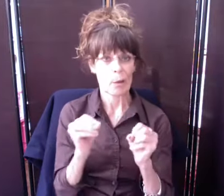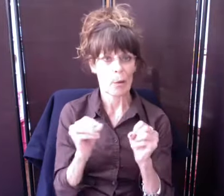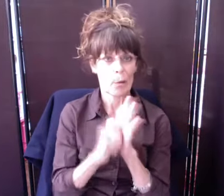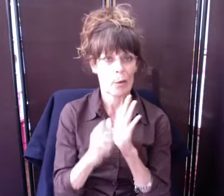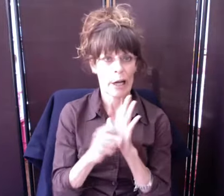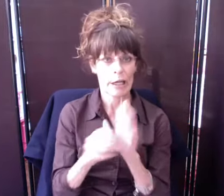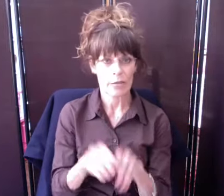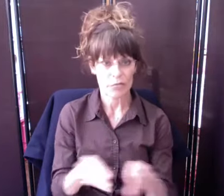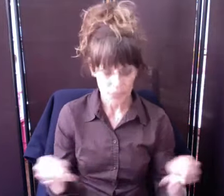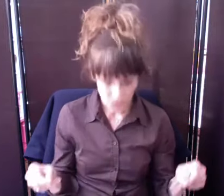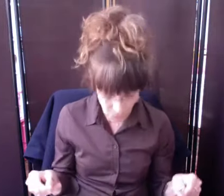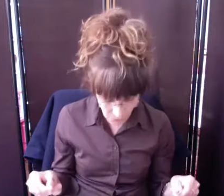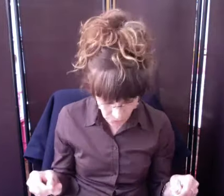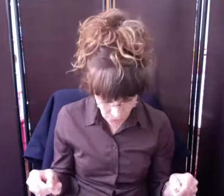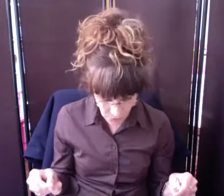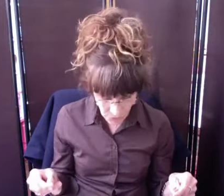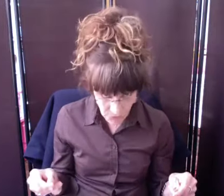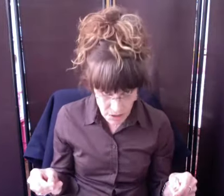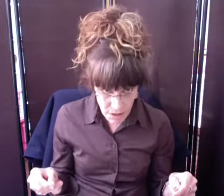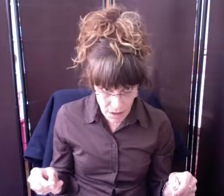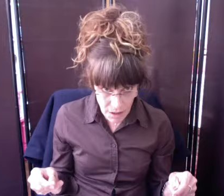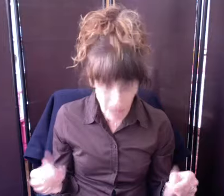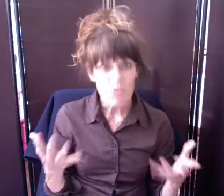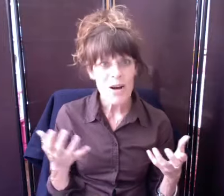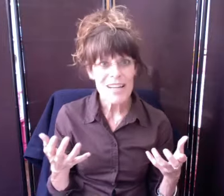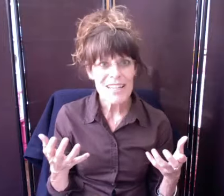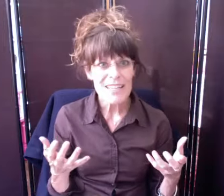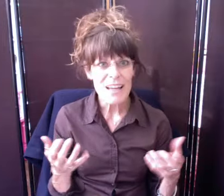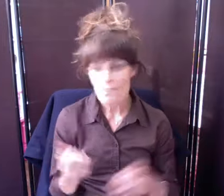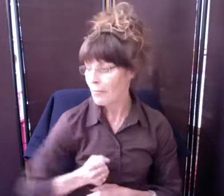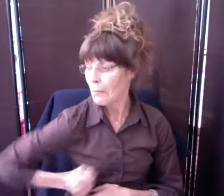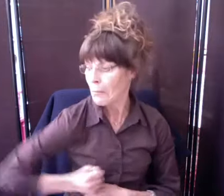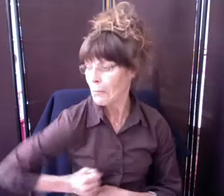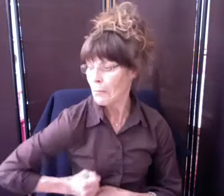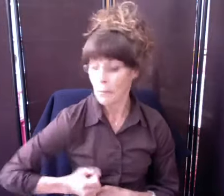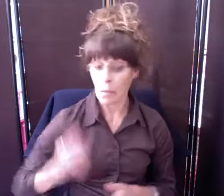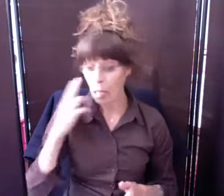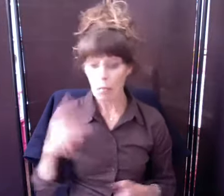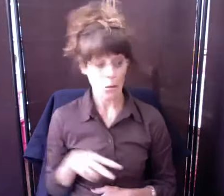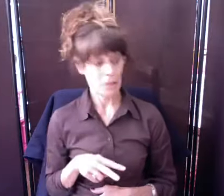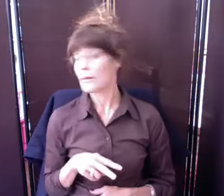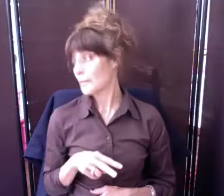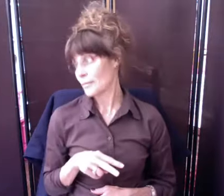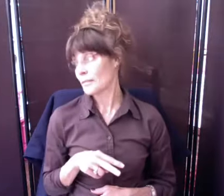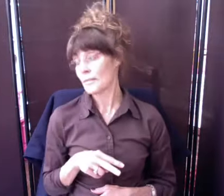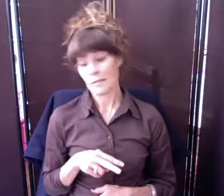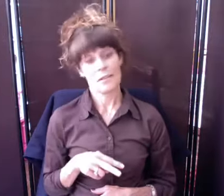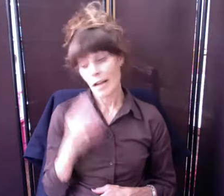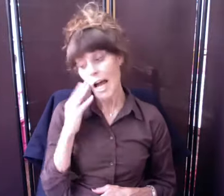I remember wanting to tell, like, I wanted to elbow both these girls and go, look, I know this book, but that